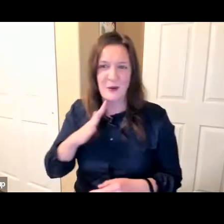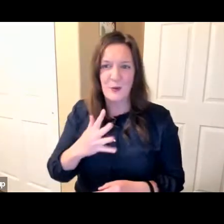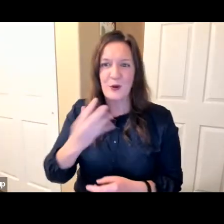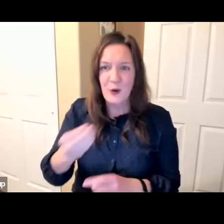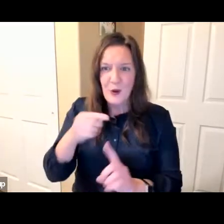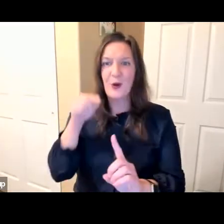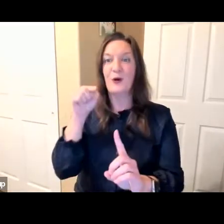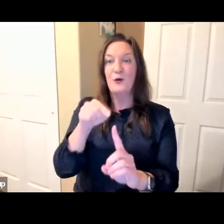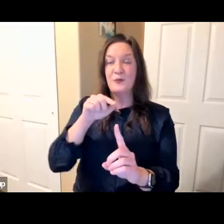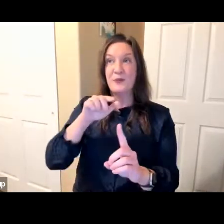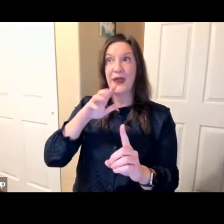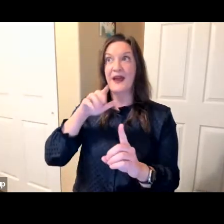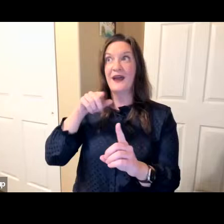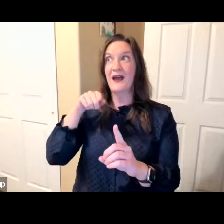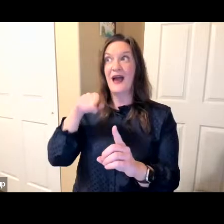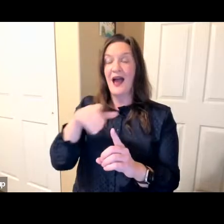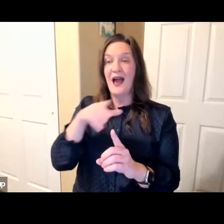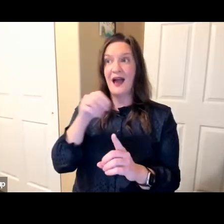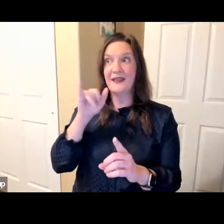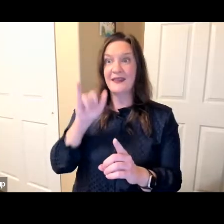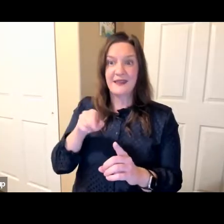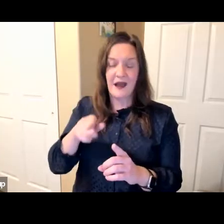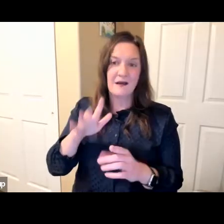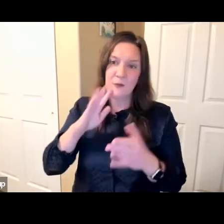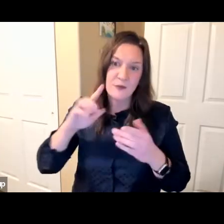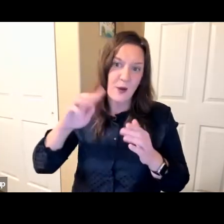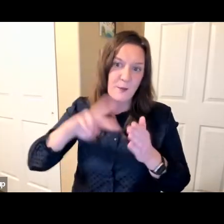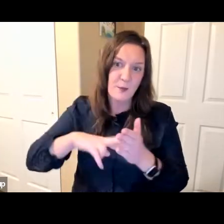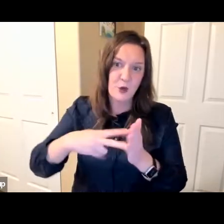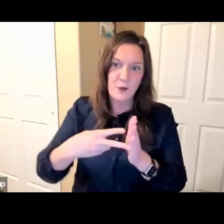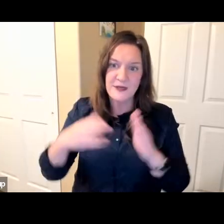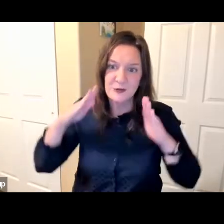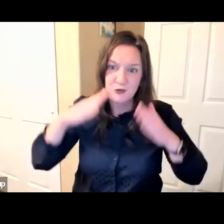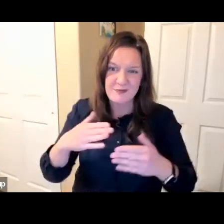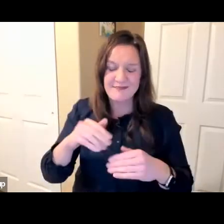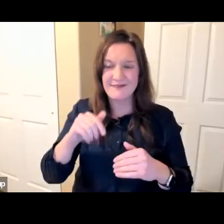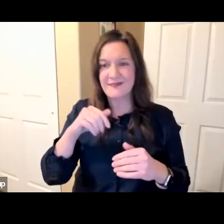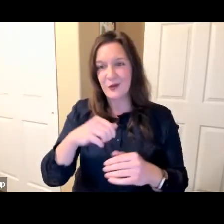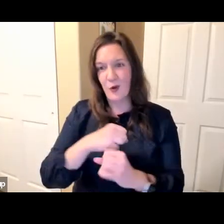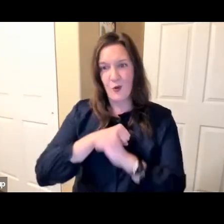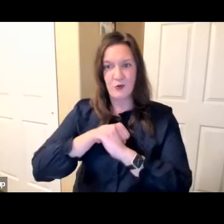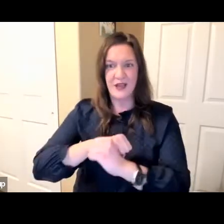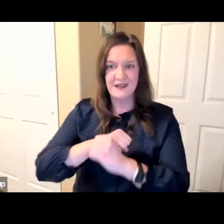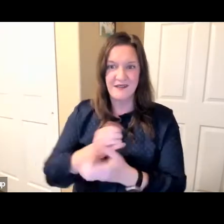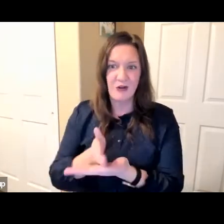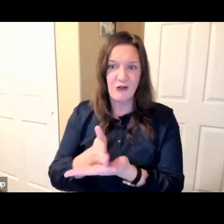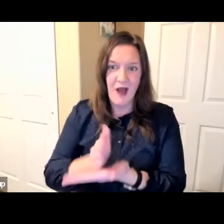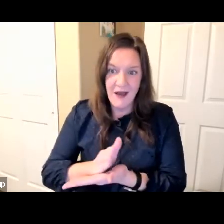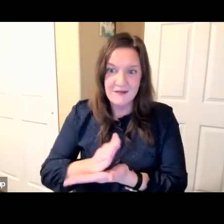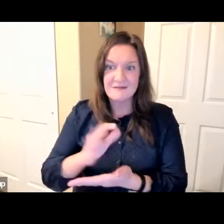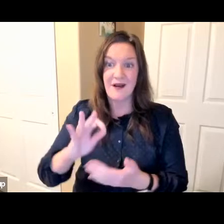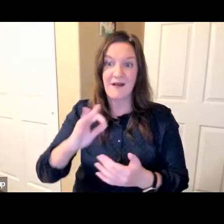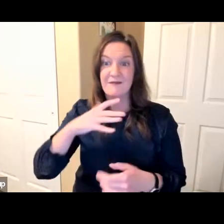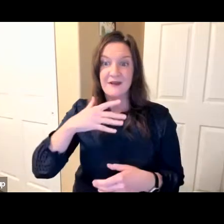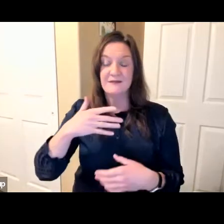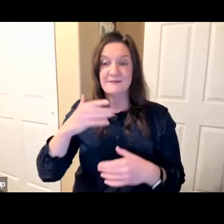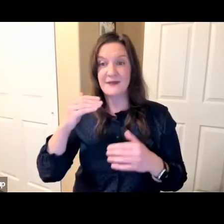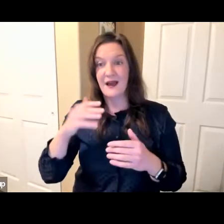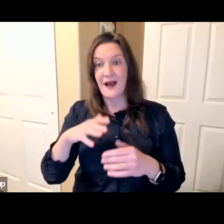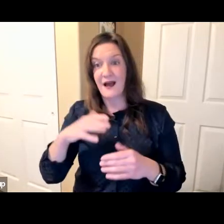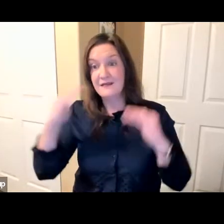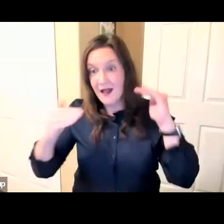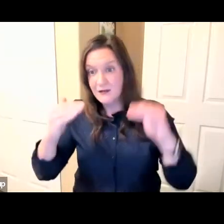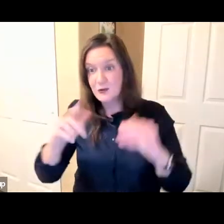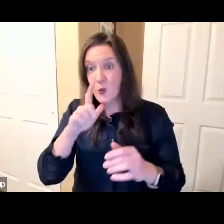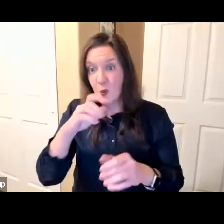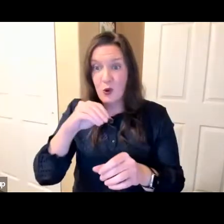representing the commission, and when she wasn't there, I was there in her stead. And the purpose of the committee is to protect